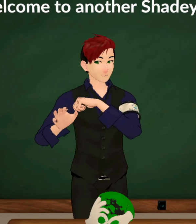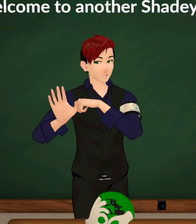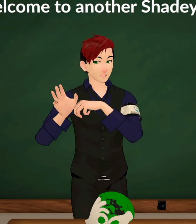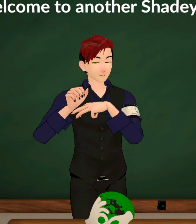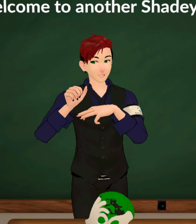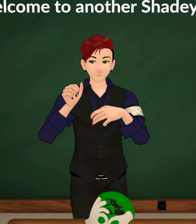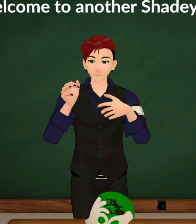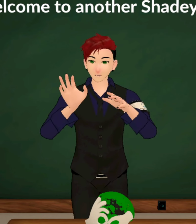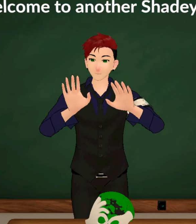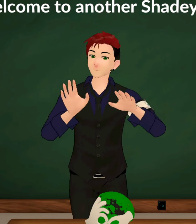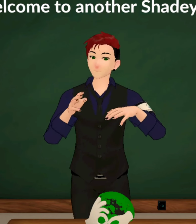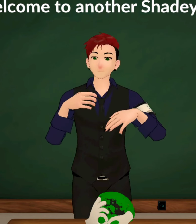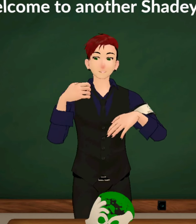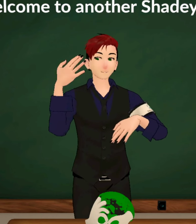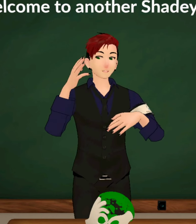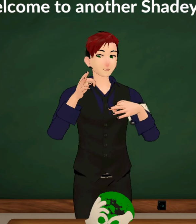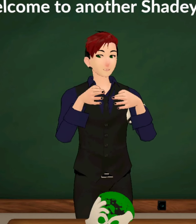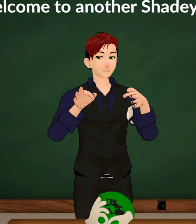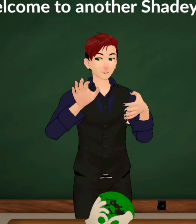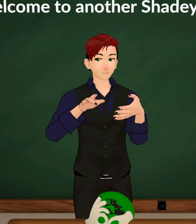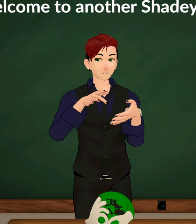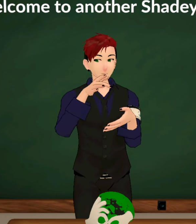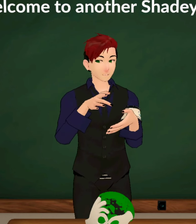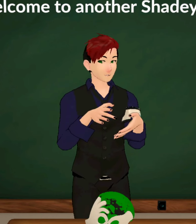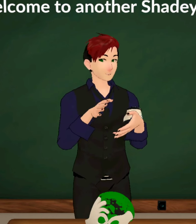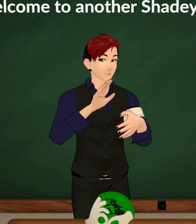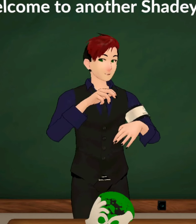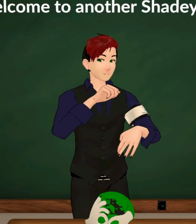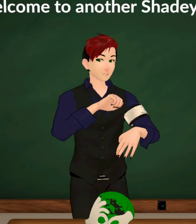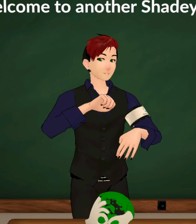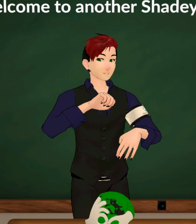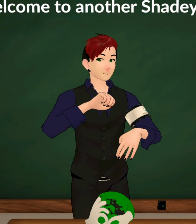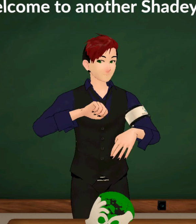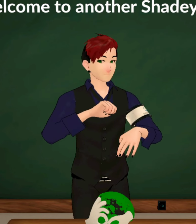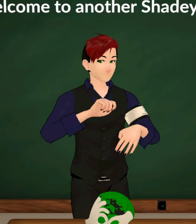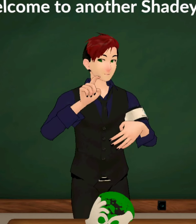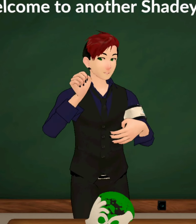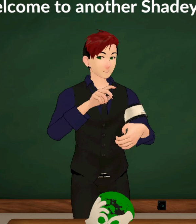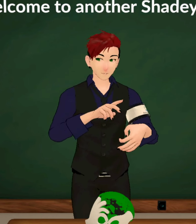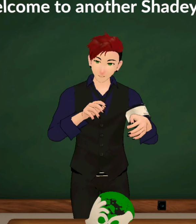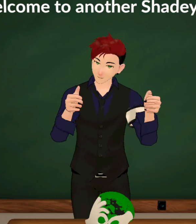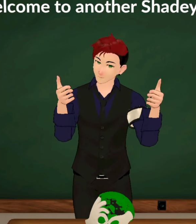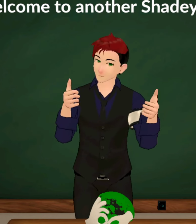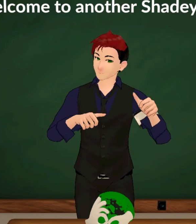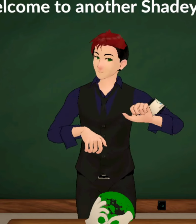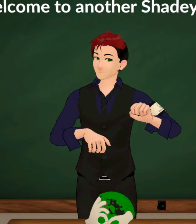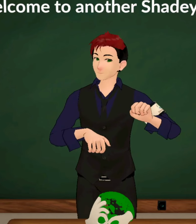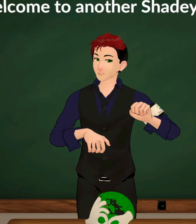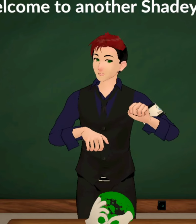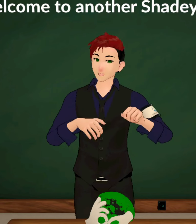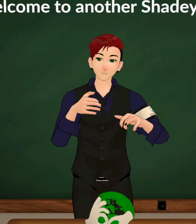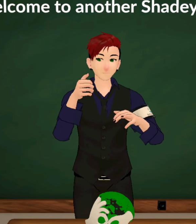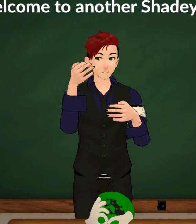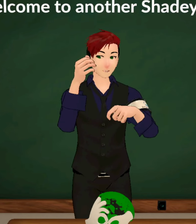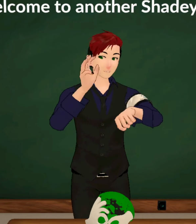like not just know that if I stop in the middle of a sentence is because I'm coughing, and I'll be back. So just wanted